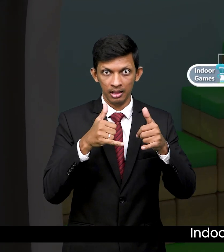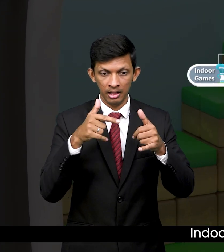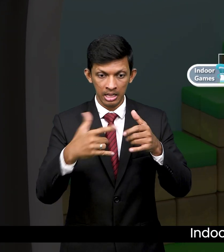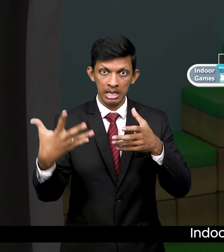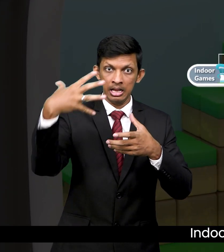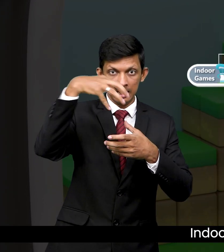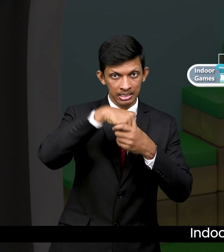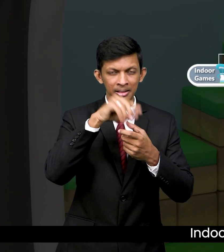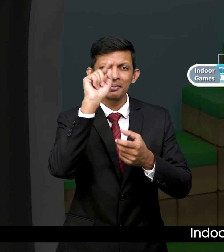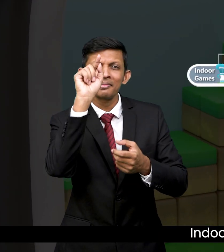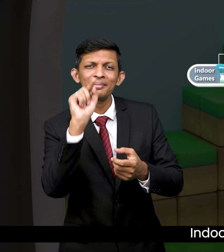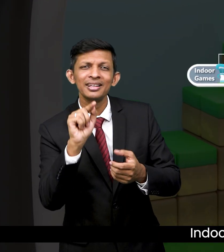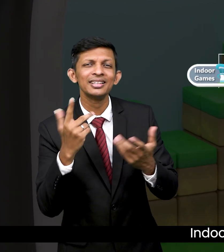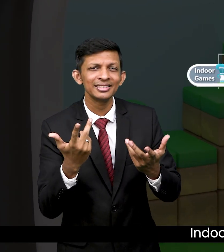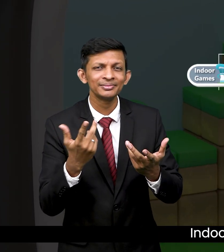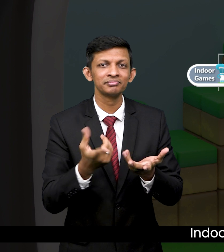Indoor games,